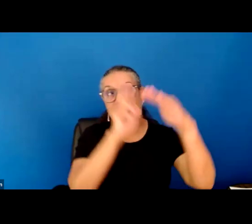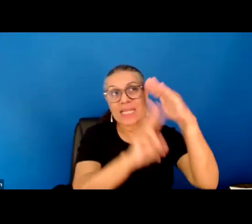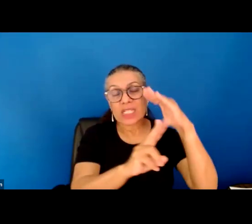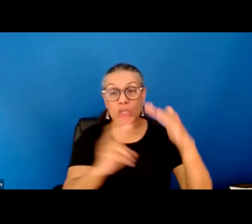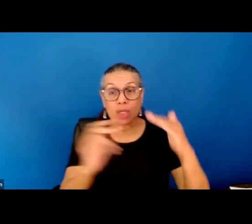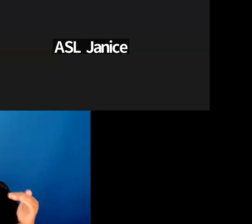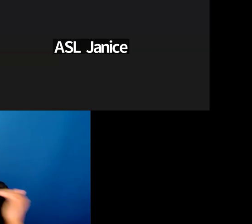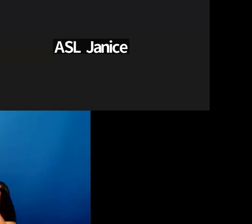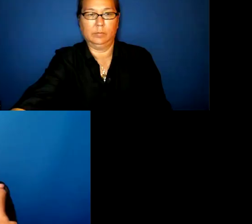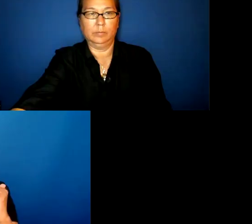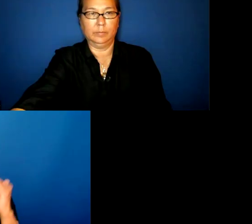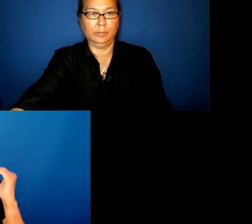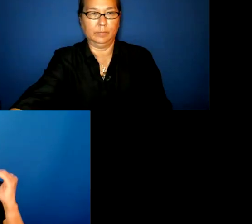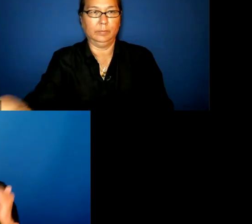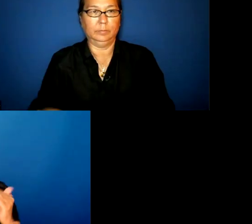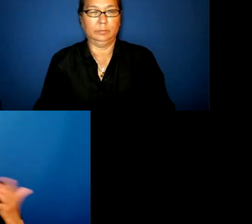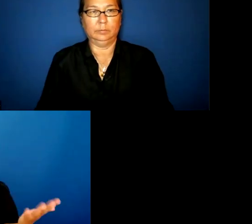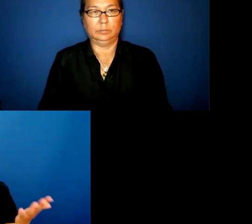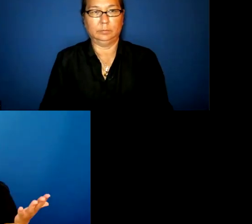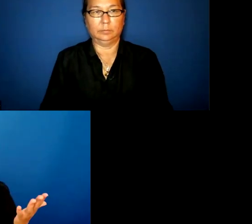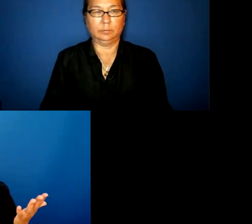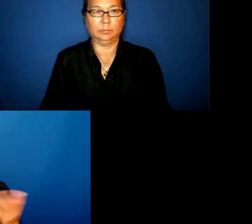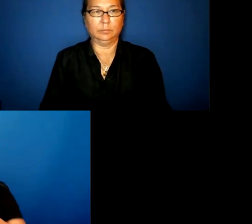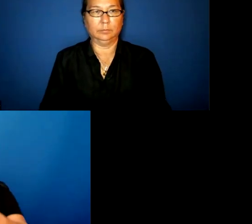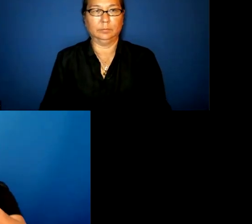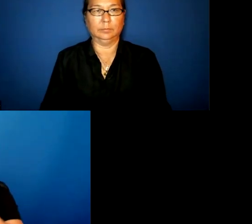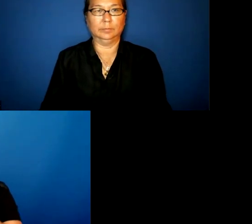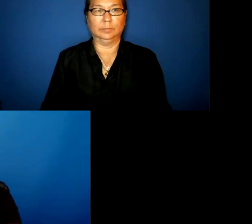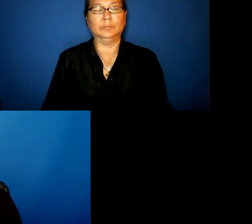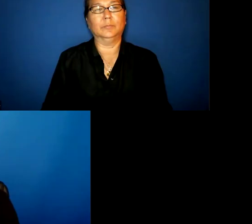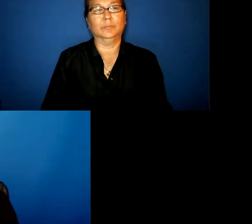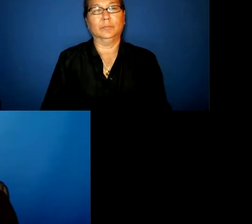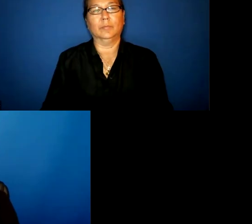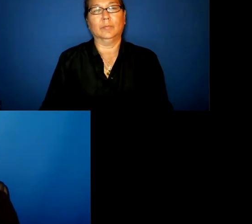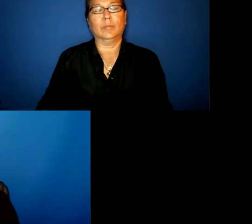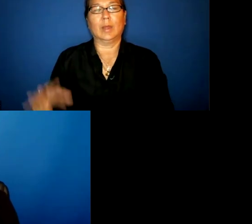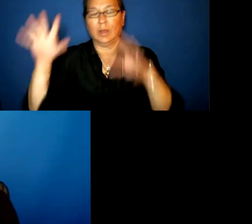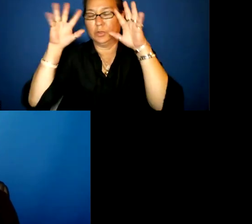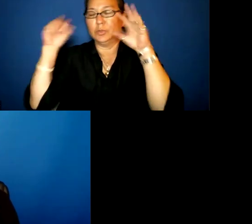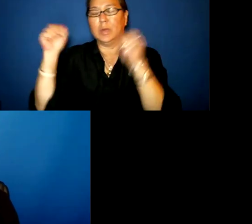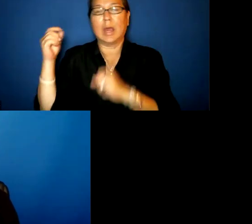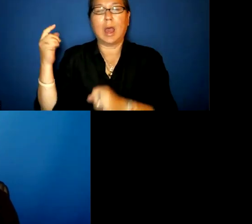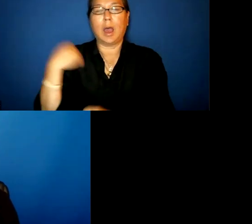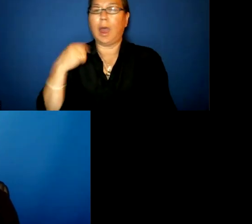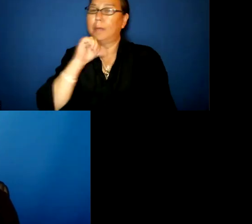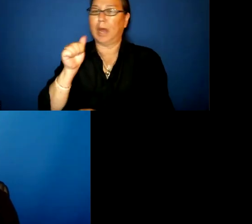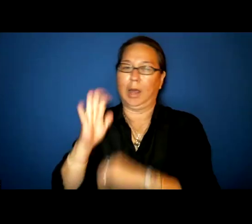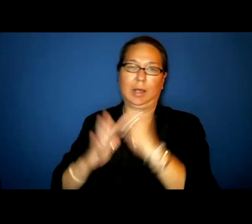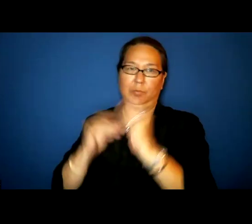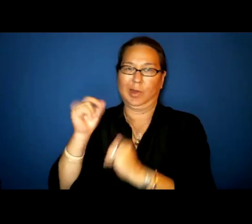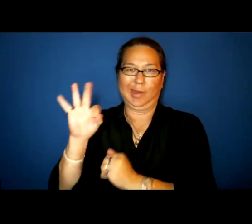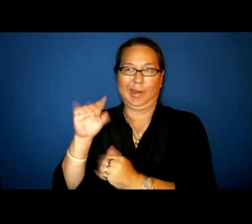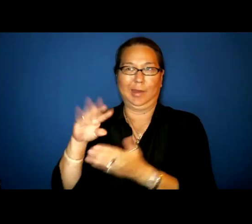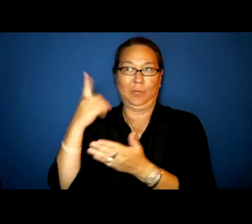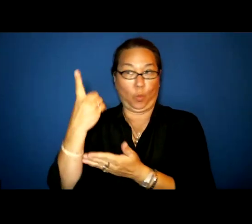where it is? Yeah, so I think, well, I'm never comfortable if there's Right. one student missing, but I meant it as but budget yeah, purposes, but from a yes.